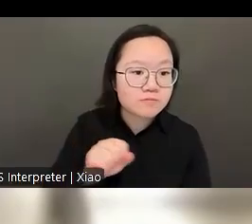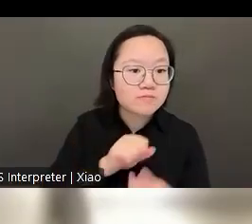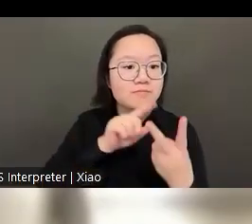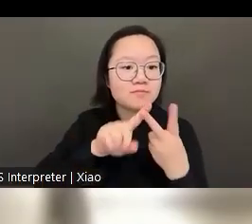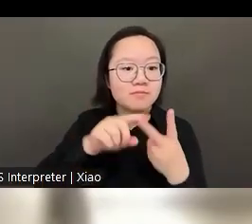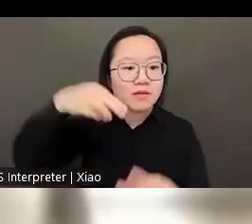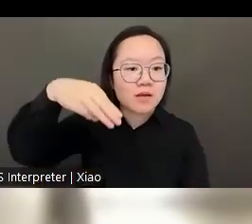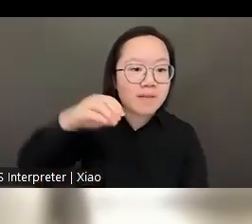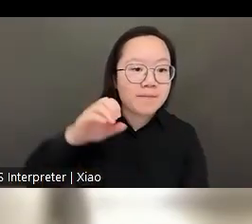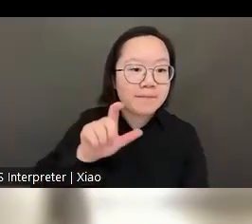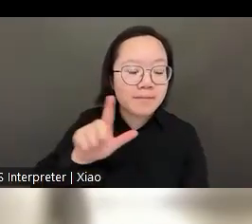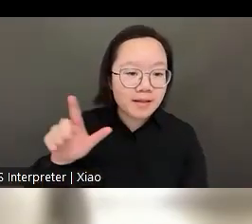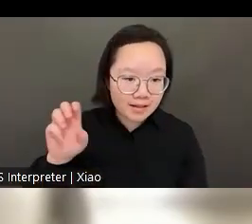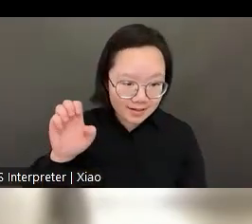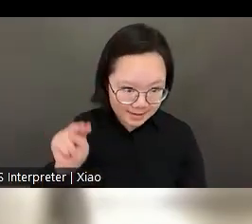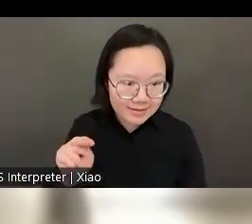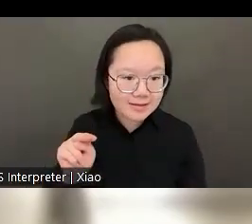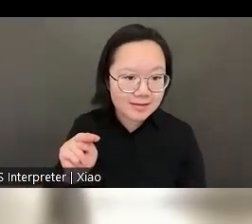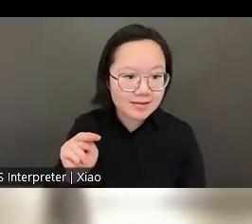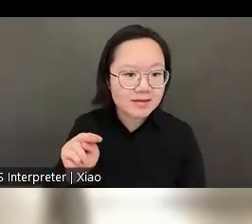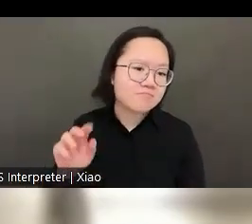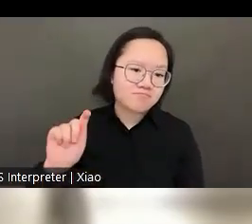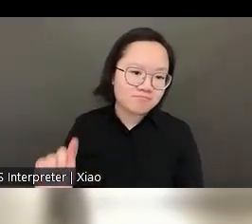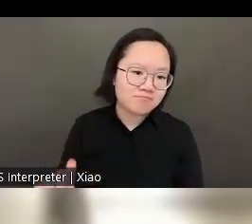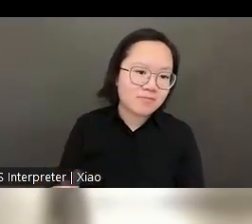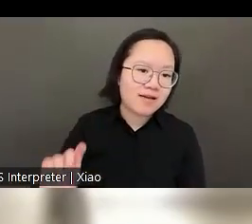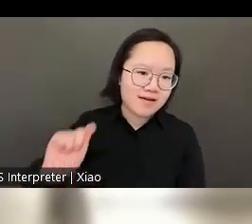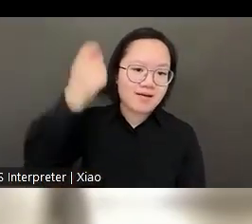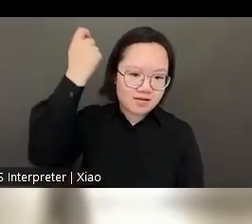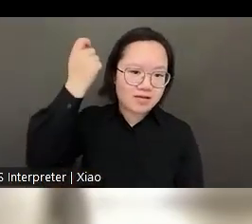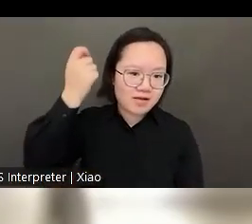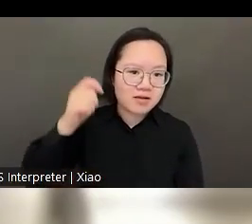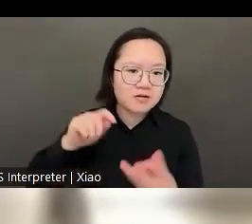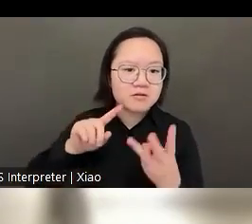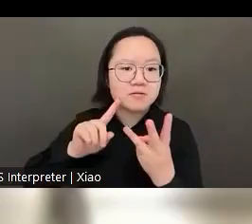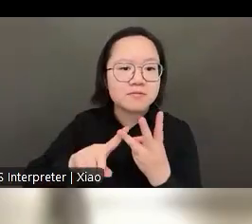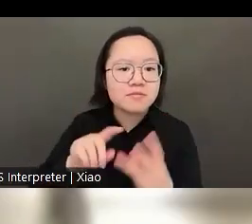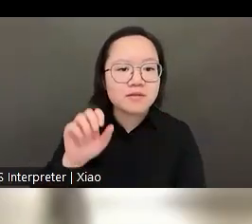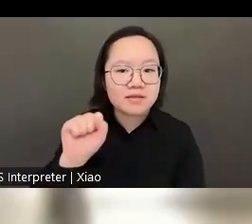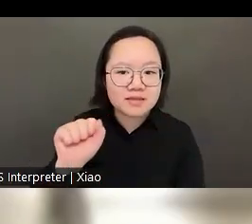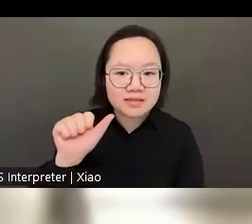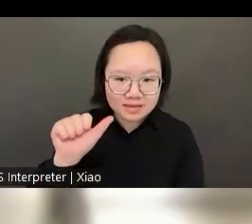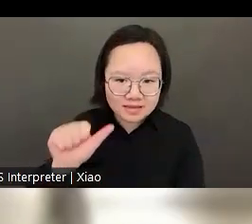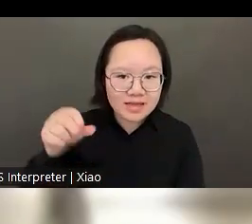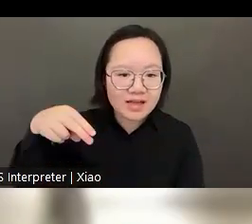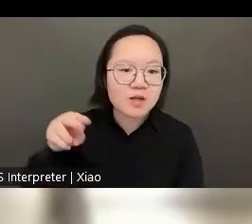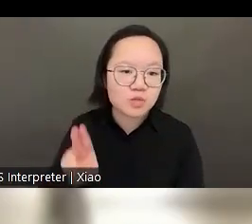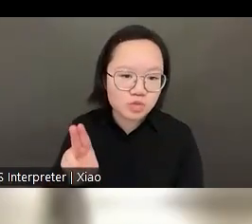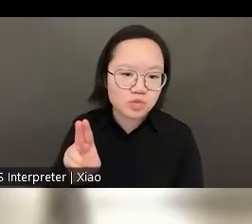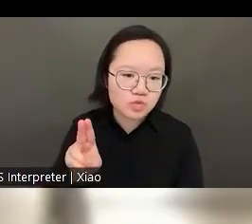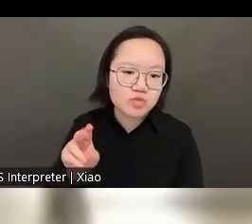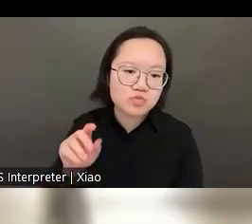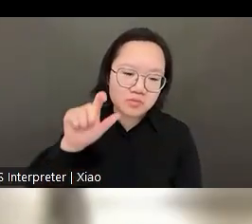Program Coordinator, Sense International Kenya, Sanu Khimbaja, Program Manager, National Federation of the